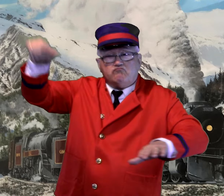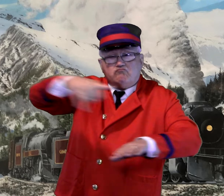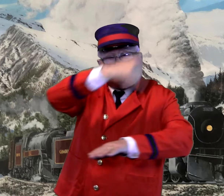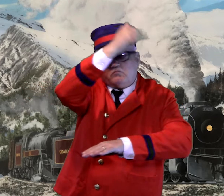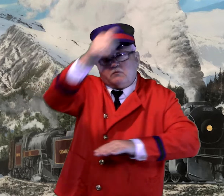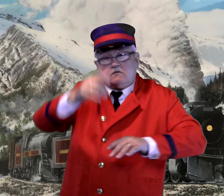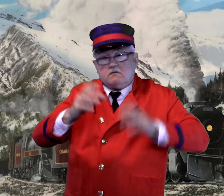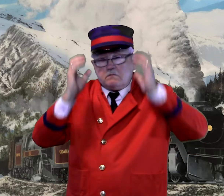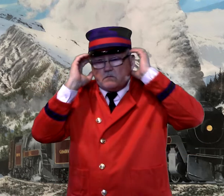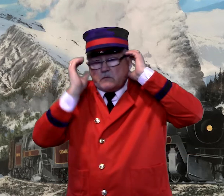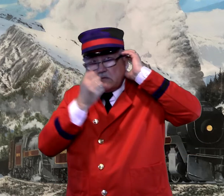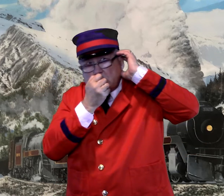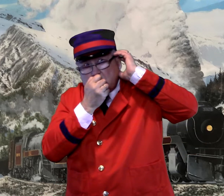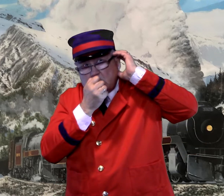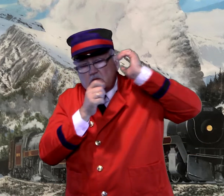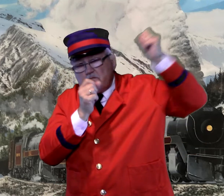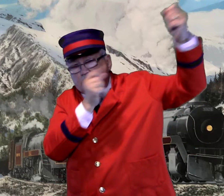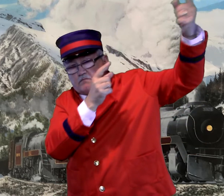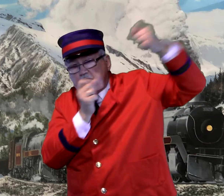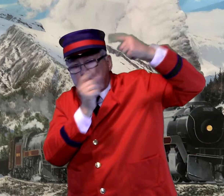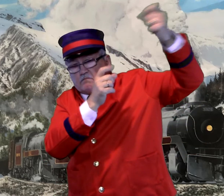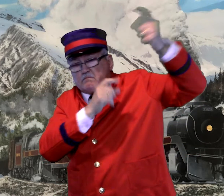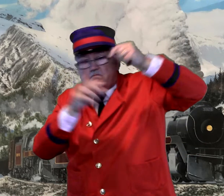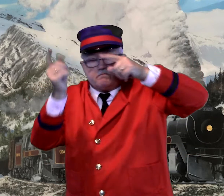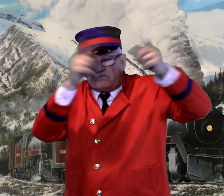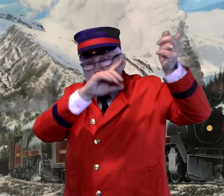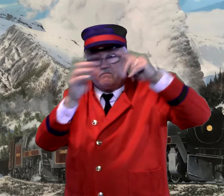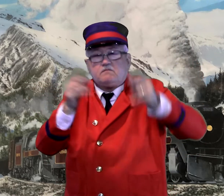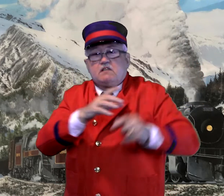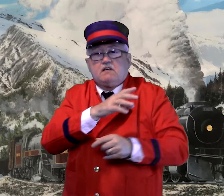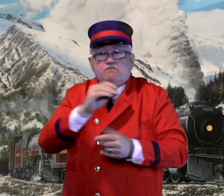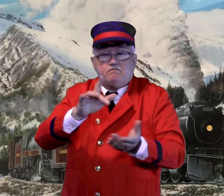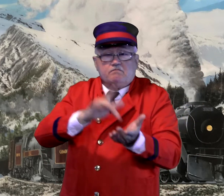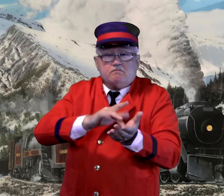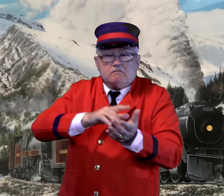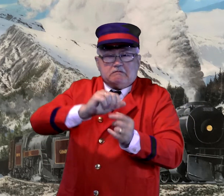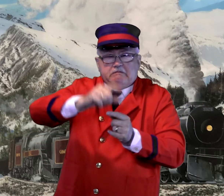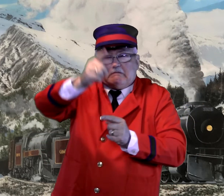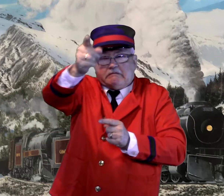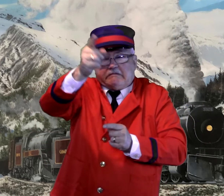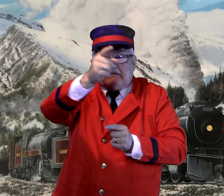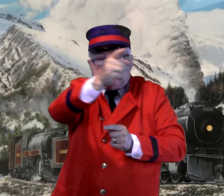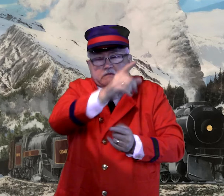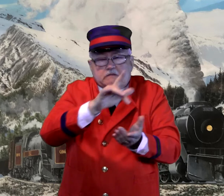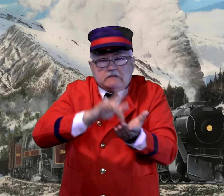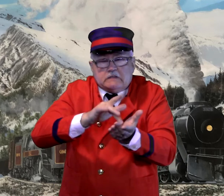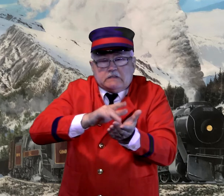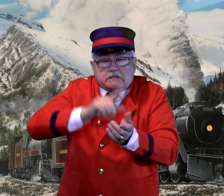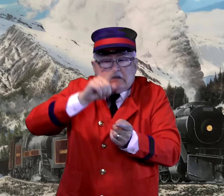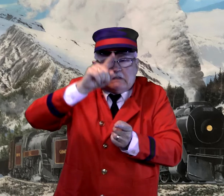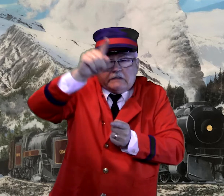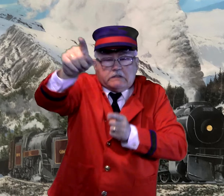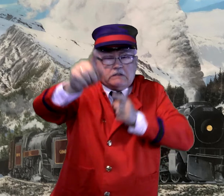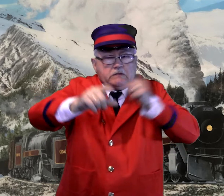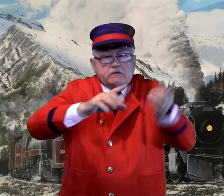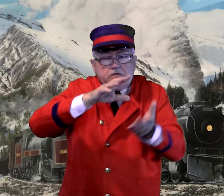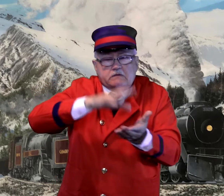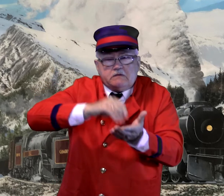what they needed to know. They got to practice their skills. Operators could communicate with pilots as they were